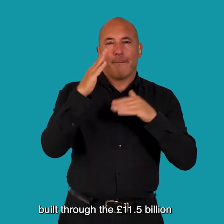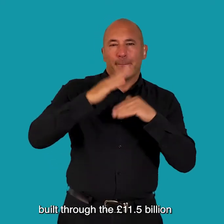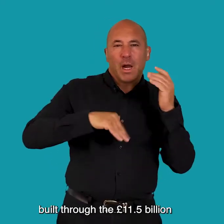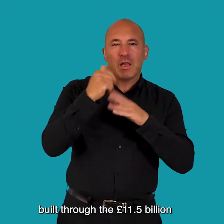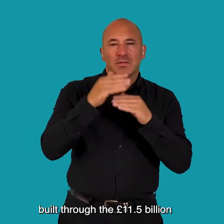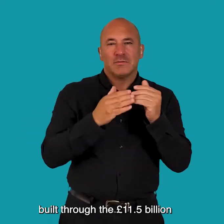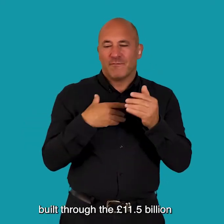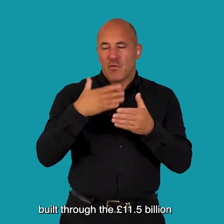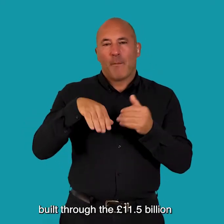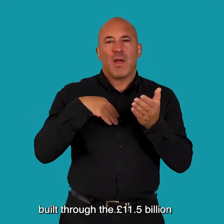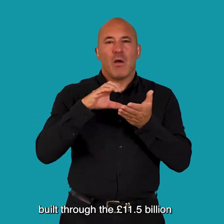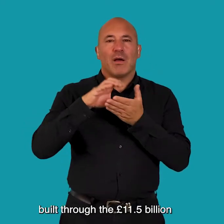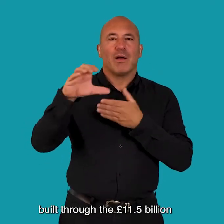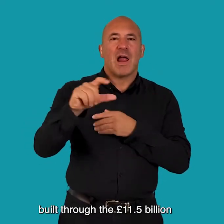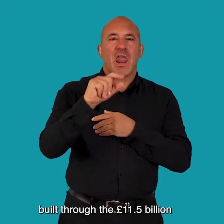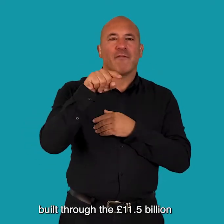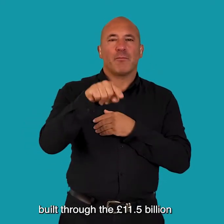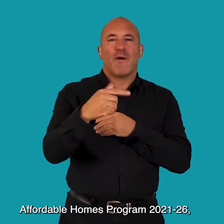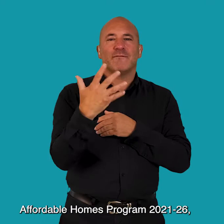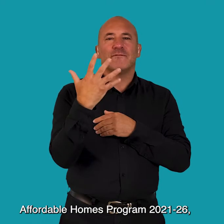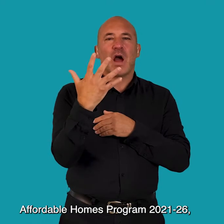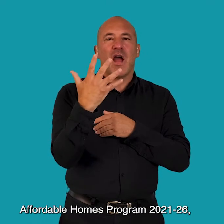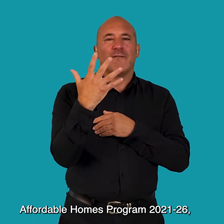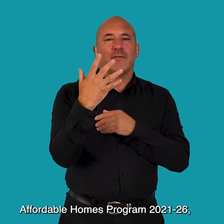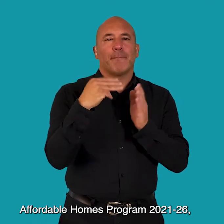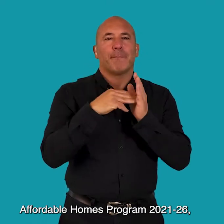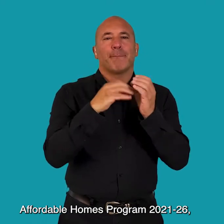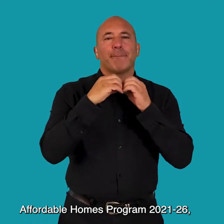the £11.5 billion Affordable Homes Programme